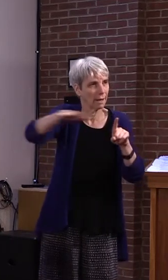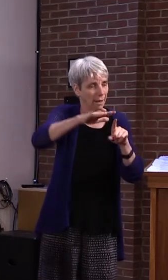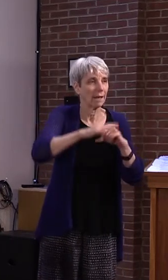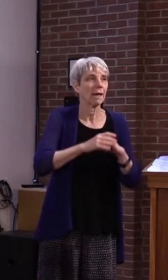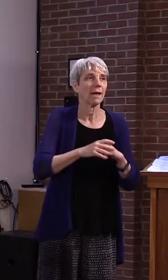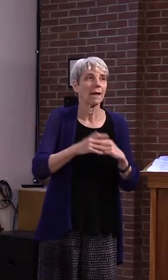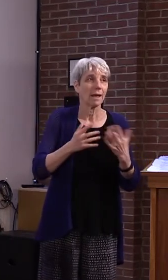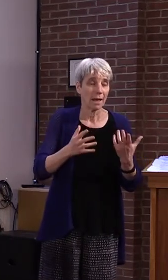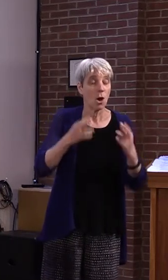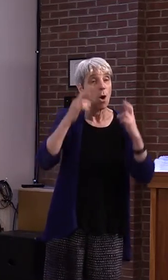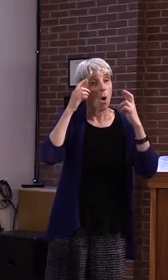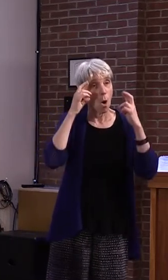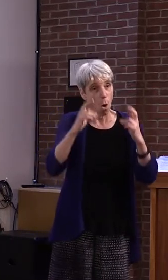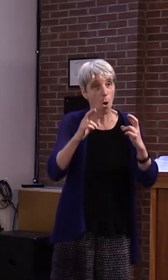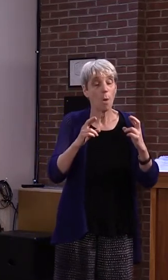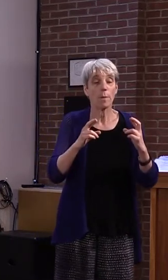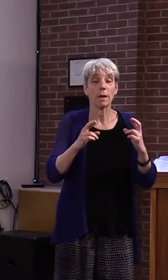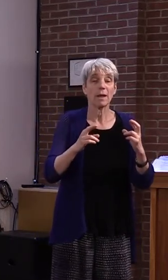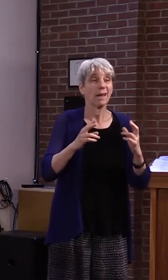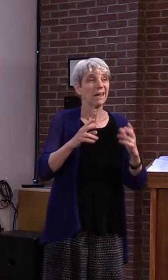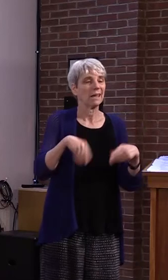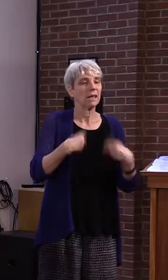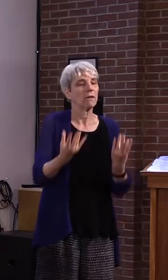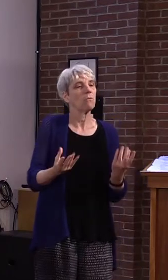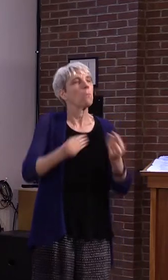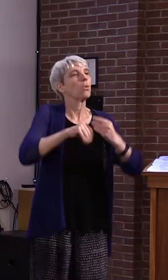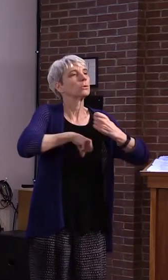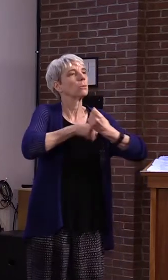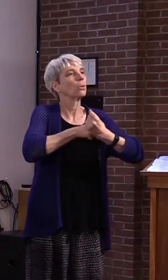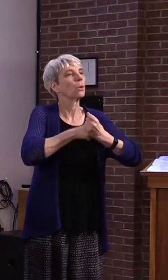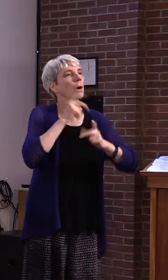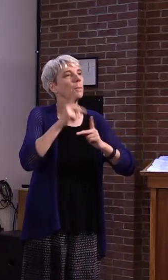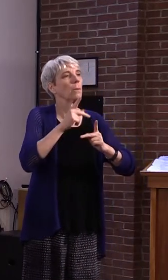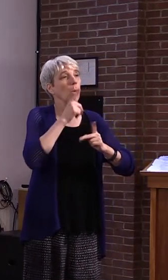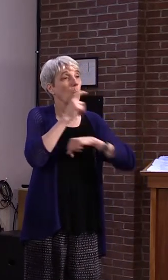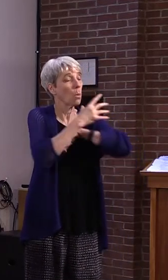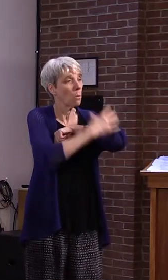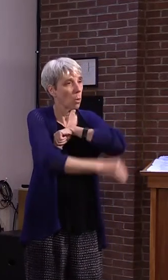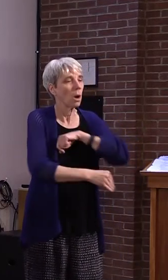the inequity through the various payment programs that we have. But nonetheless,